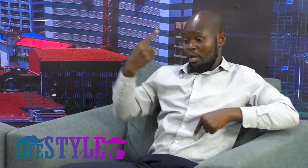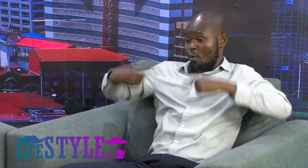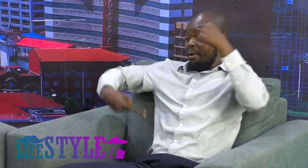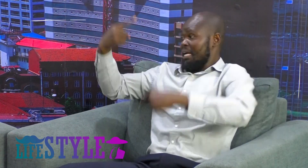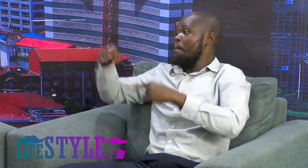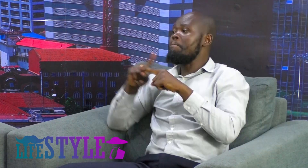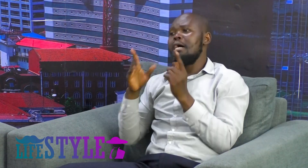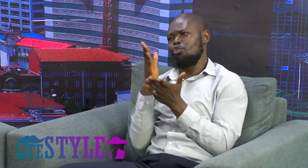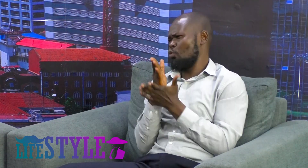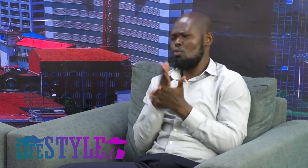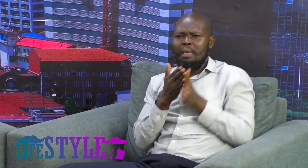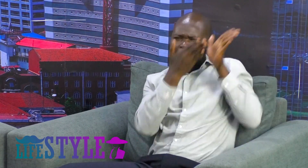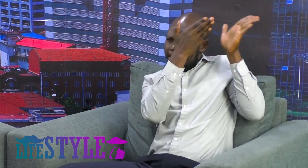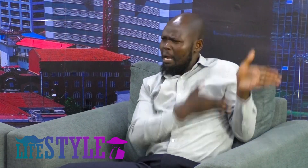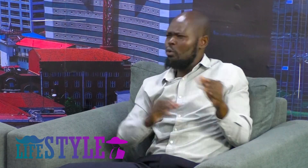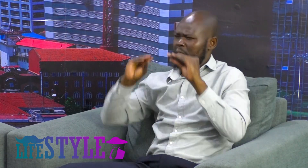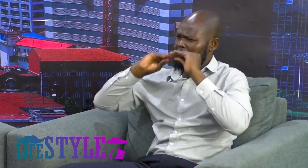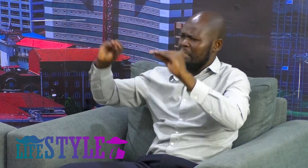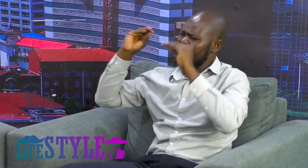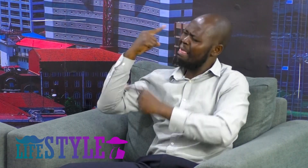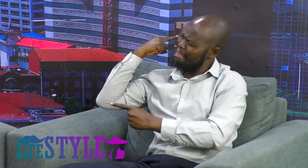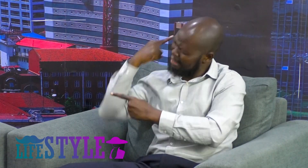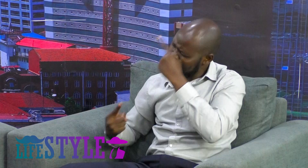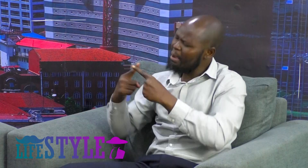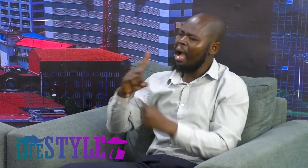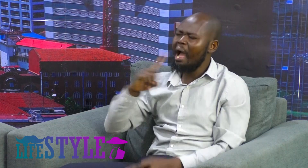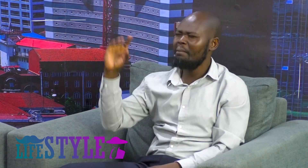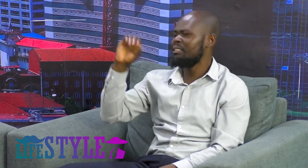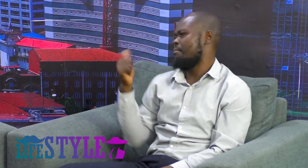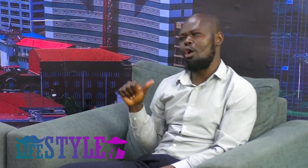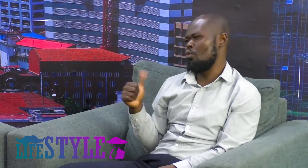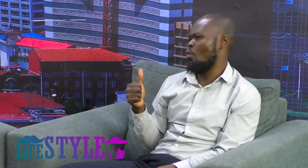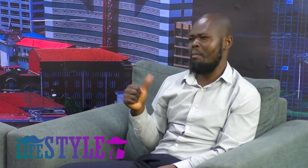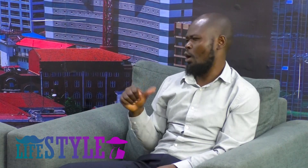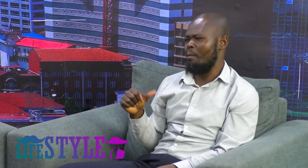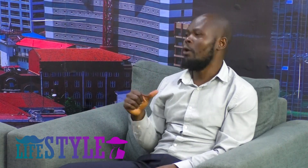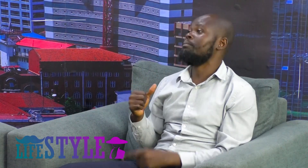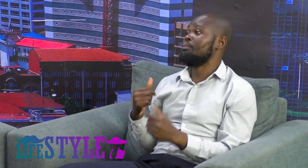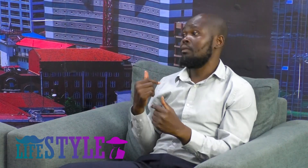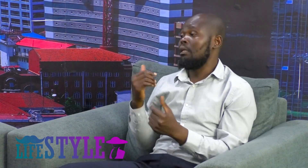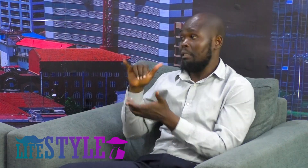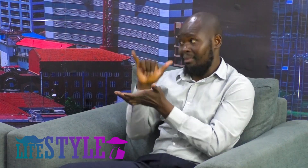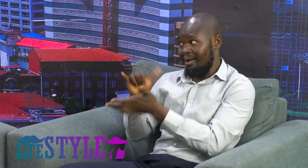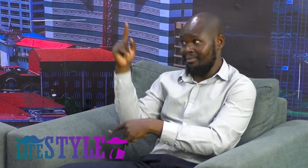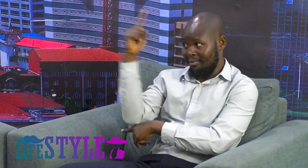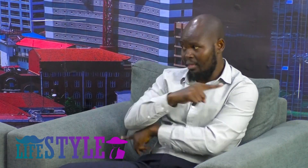they've been drive to push for more people to learn sign language, and also this also causes variations, and that's